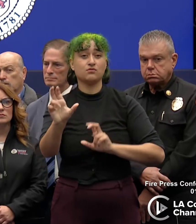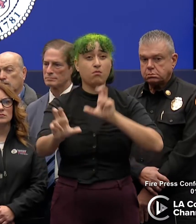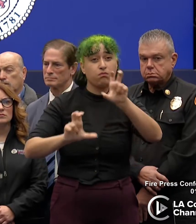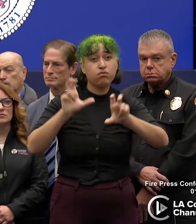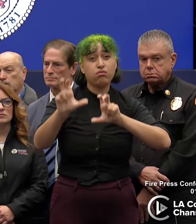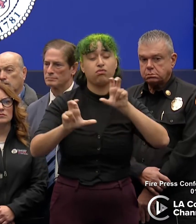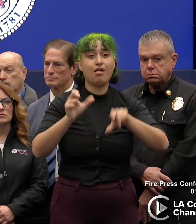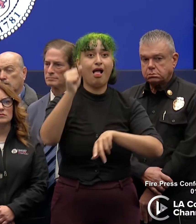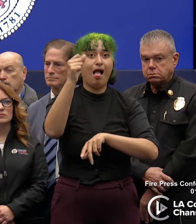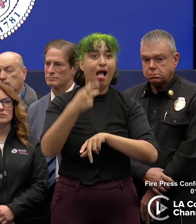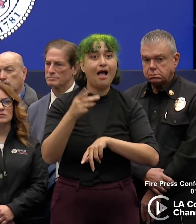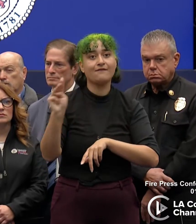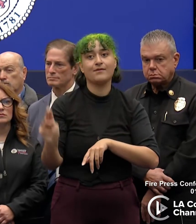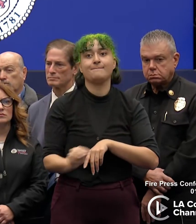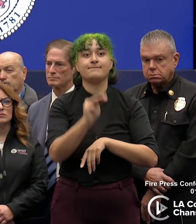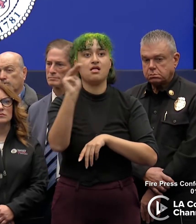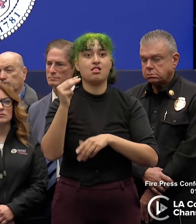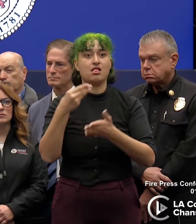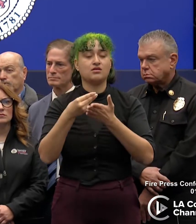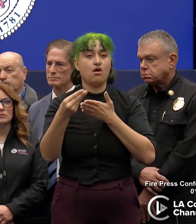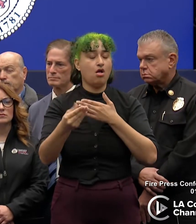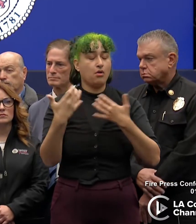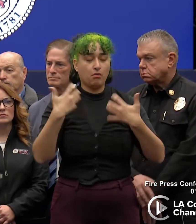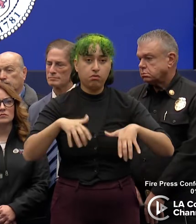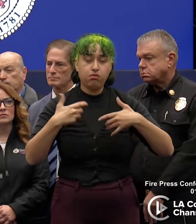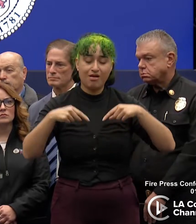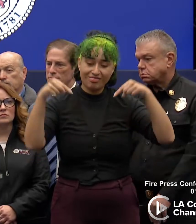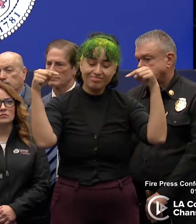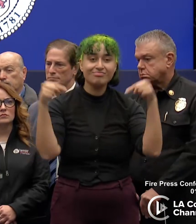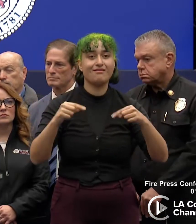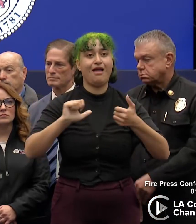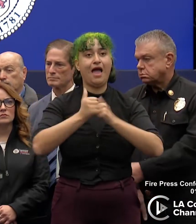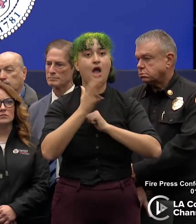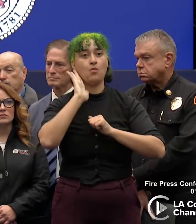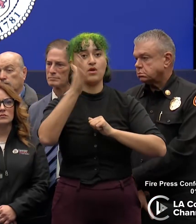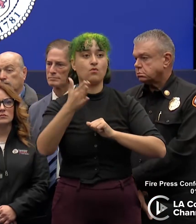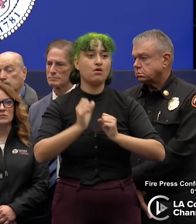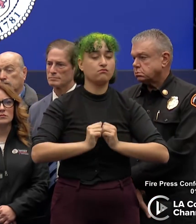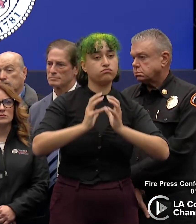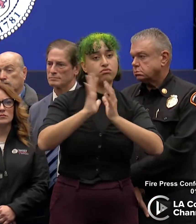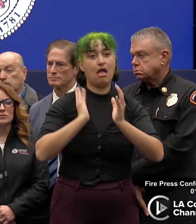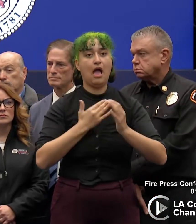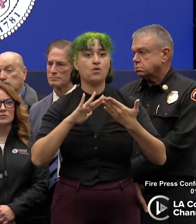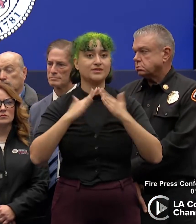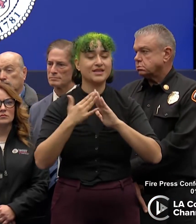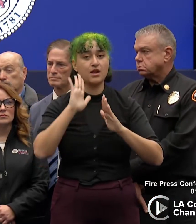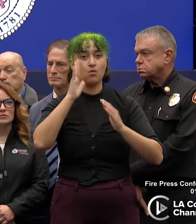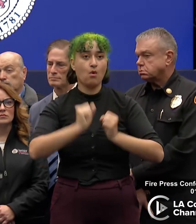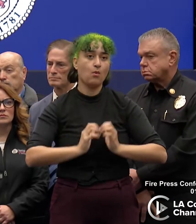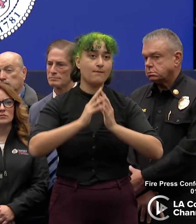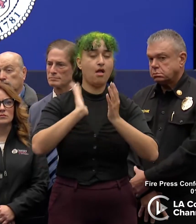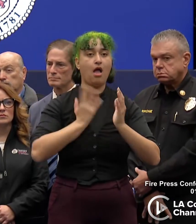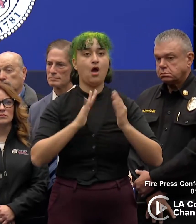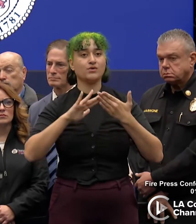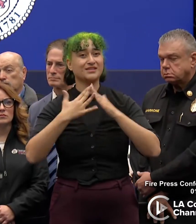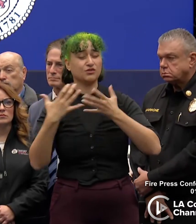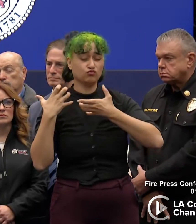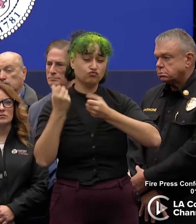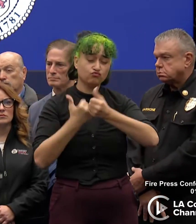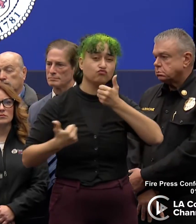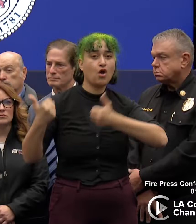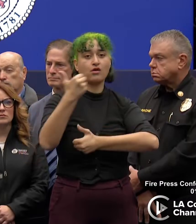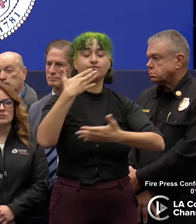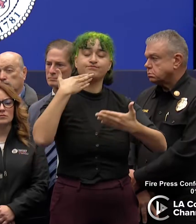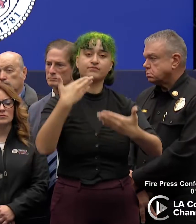contributed $500,000. This is how we will rebuild our city. We will rebuild our city